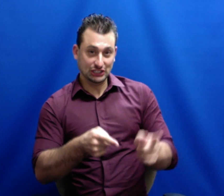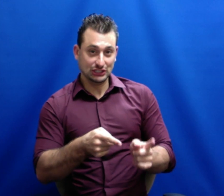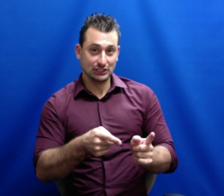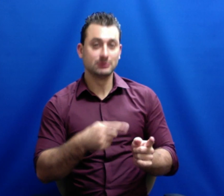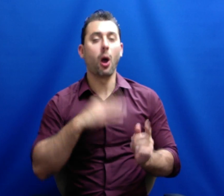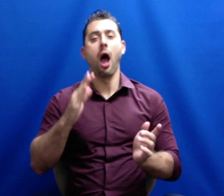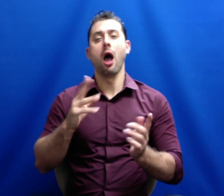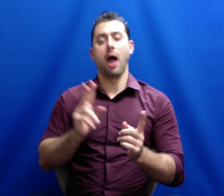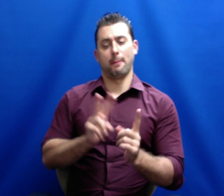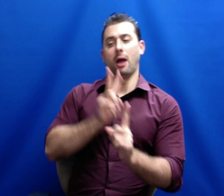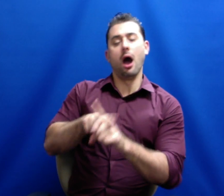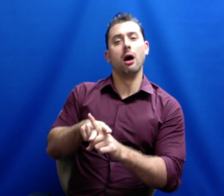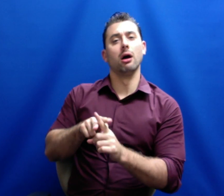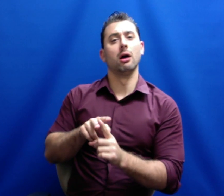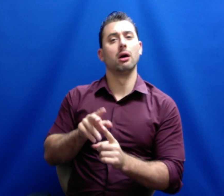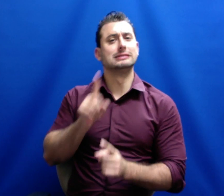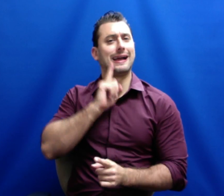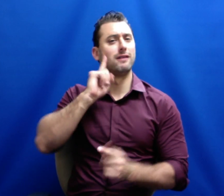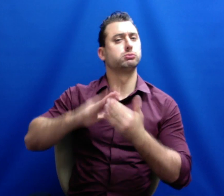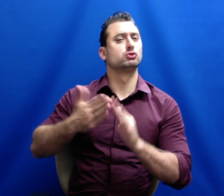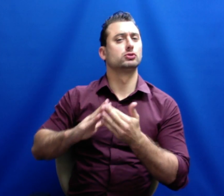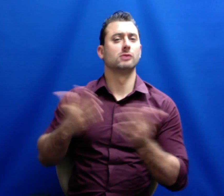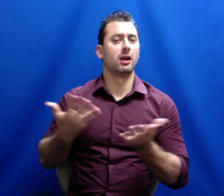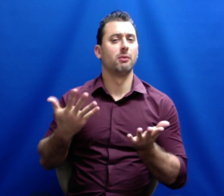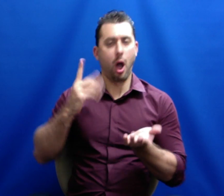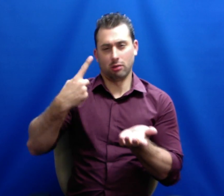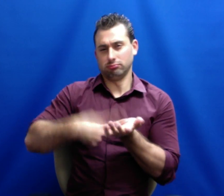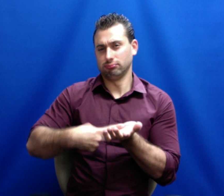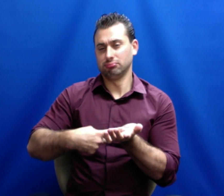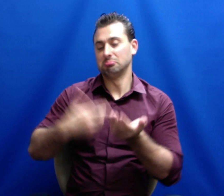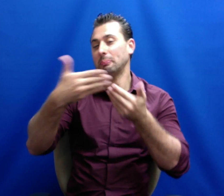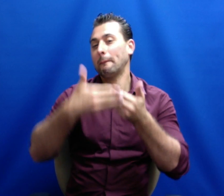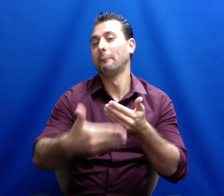community we will use. Now take that and apply it to the deaf community. We'll discuss that in a moment.